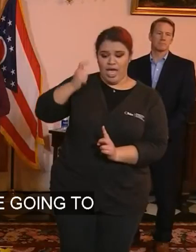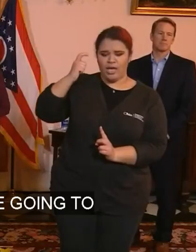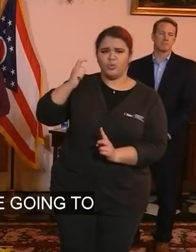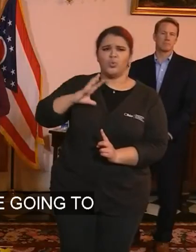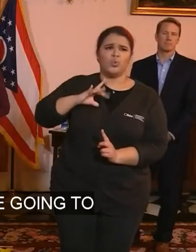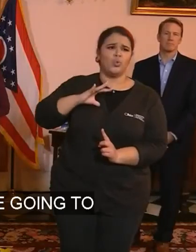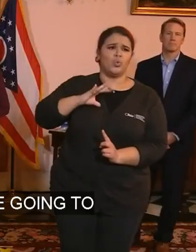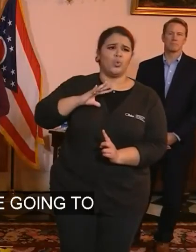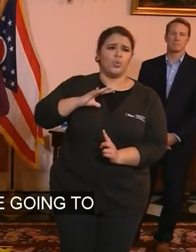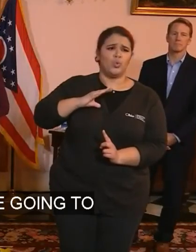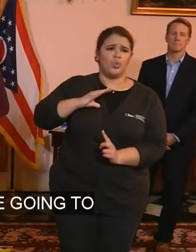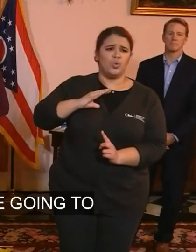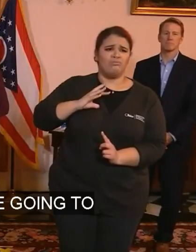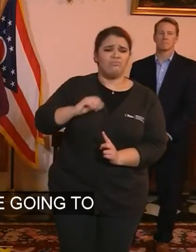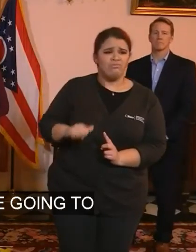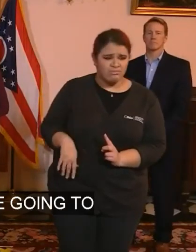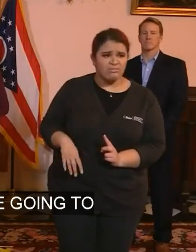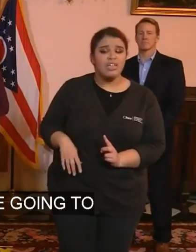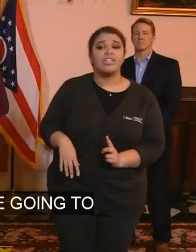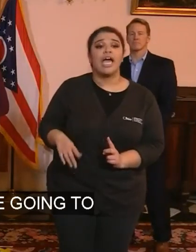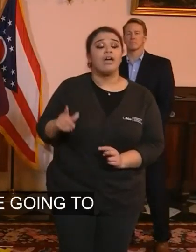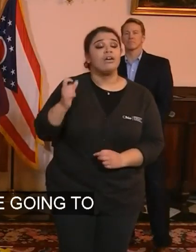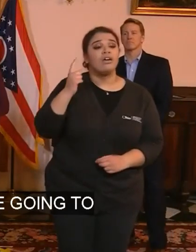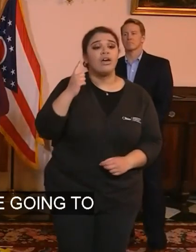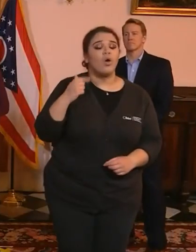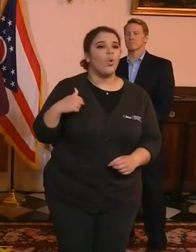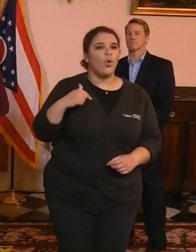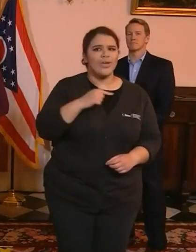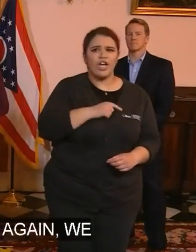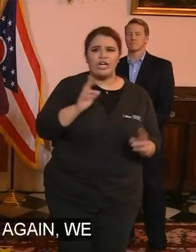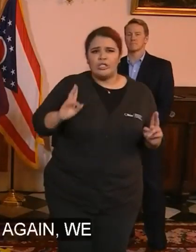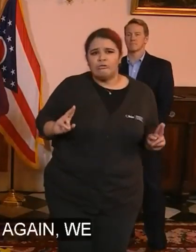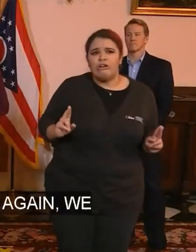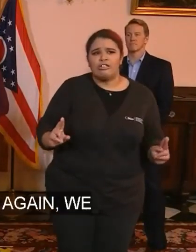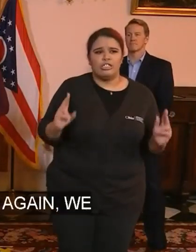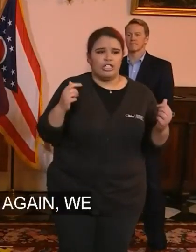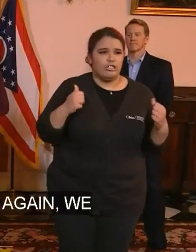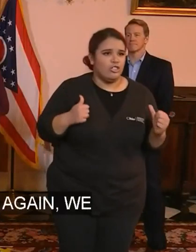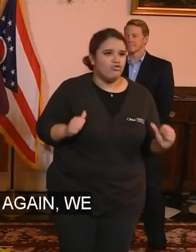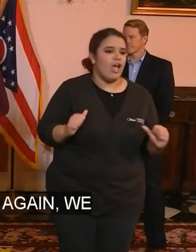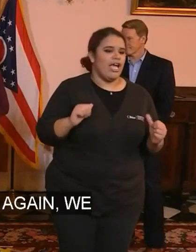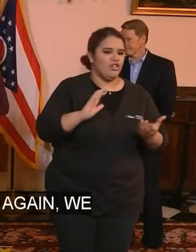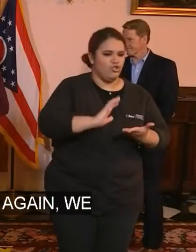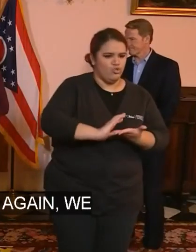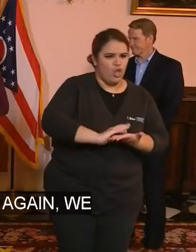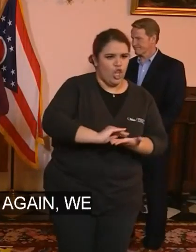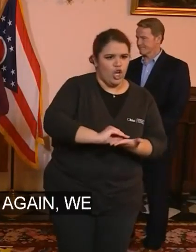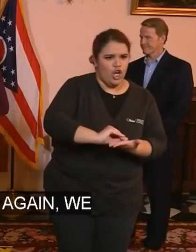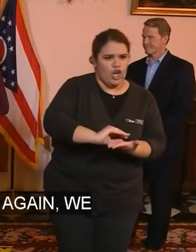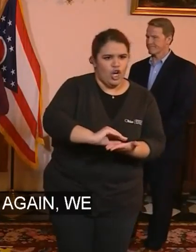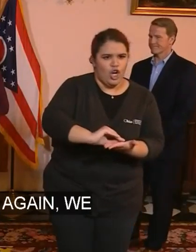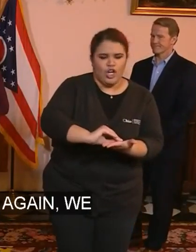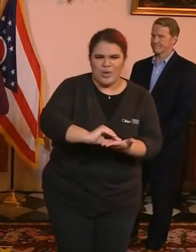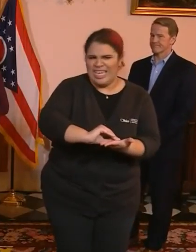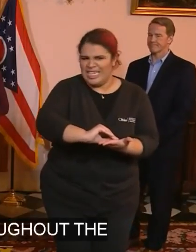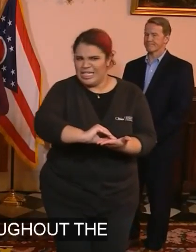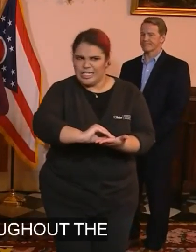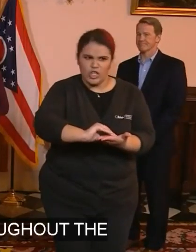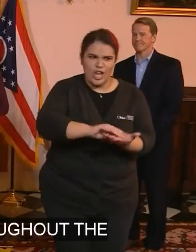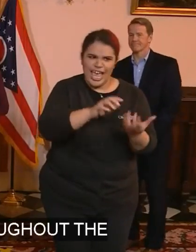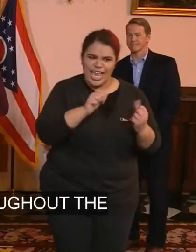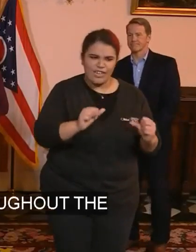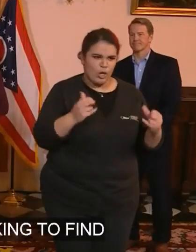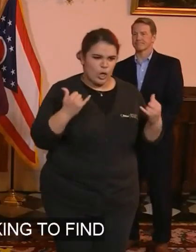We are rushing throughout the world. Some of the best scientists are working to find out if any of our existing antivirals could